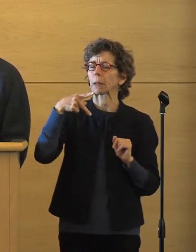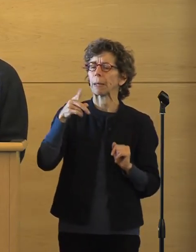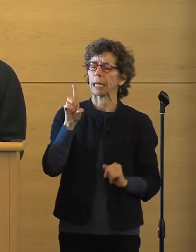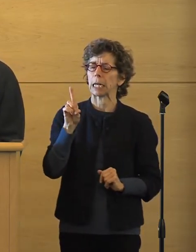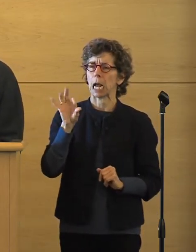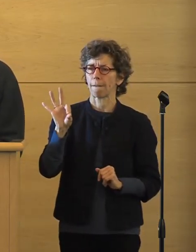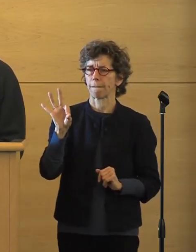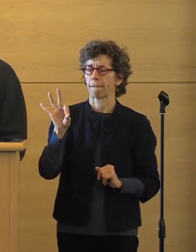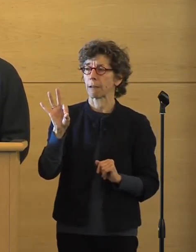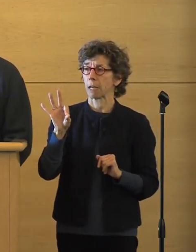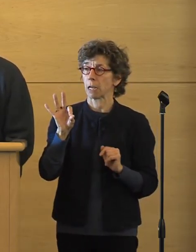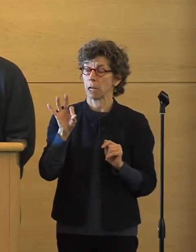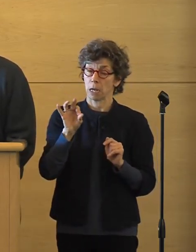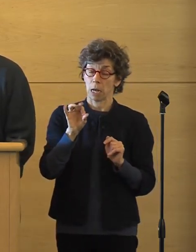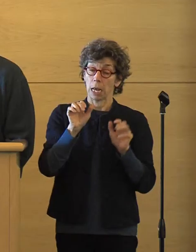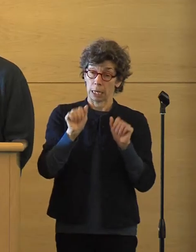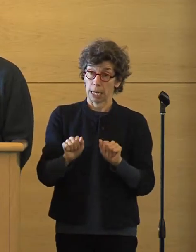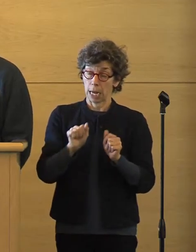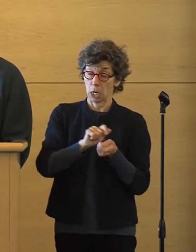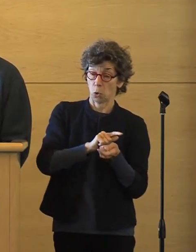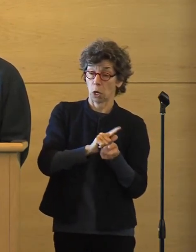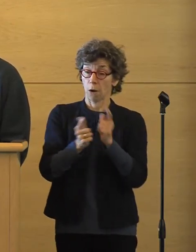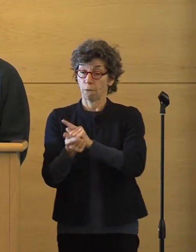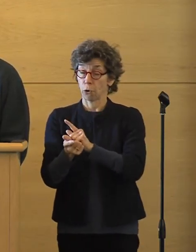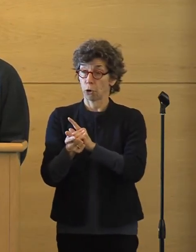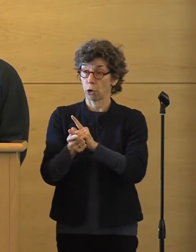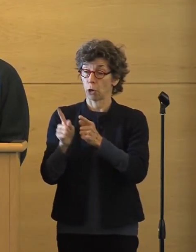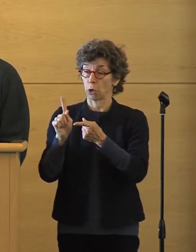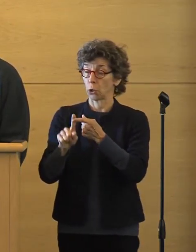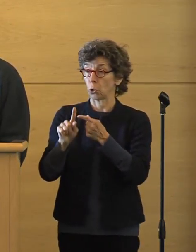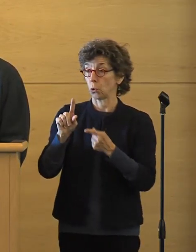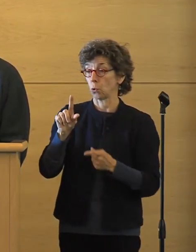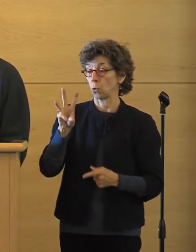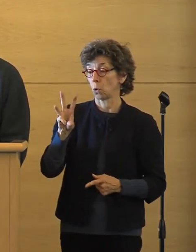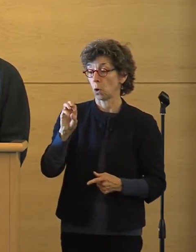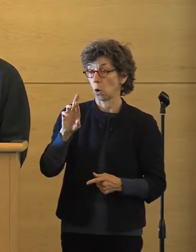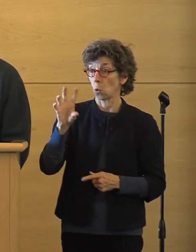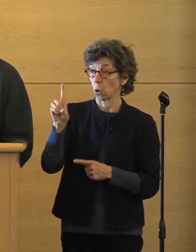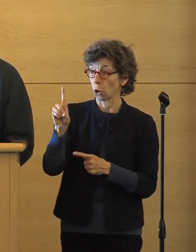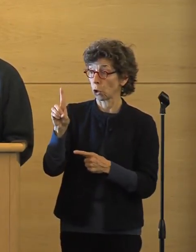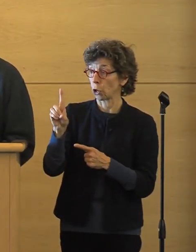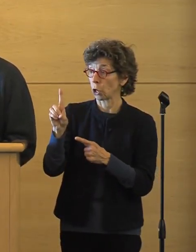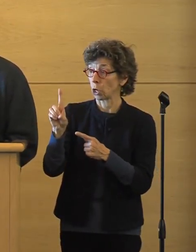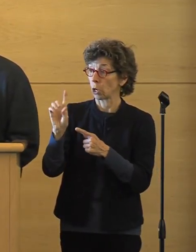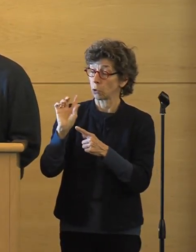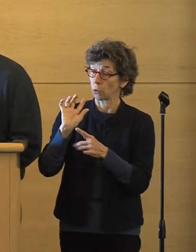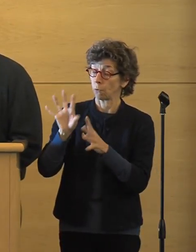places where that's lacking. Yeah. And right behind you, there's a question.